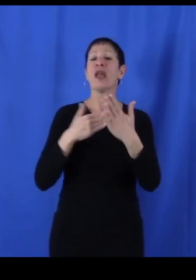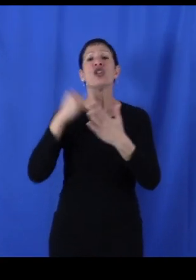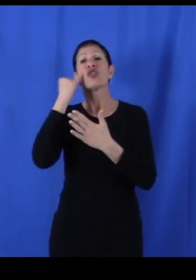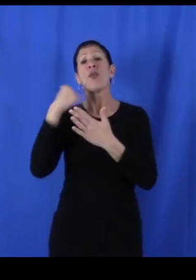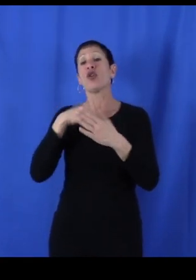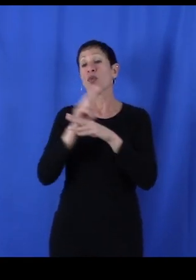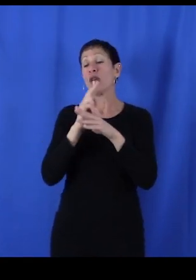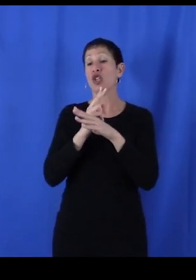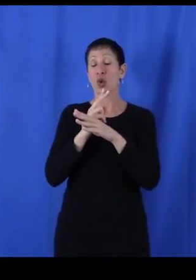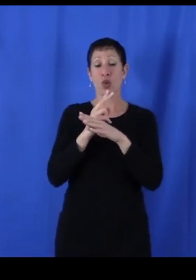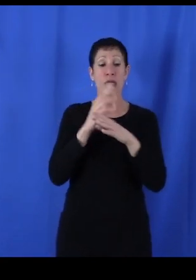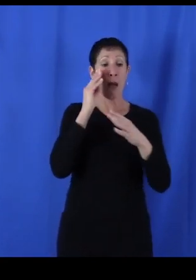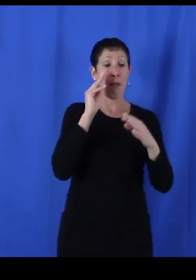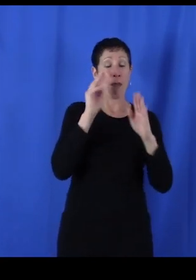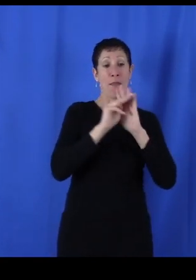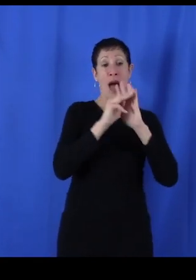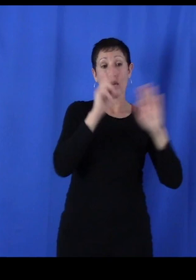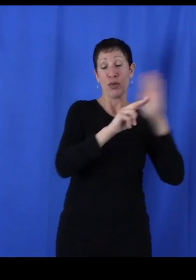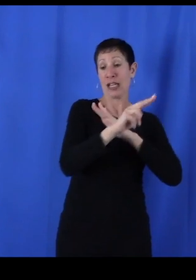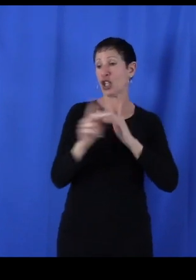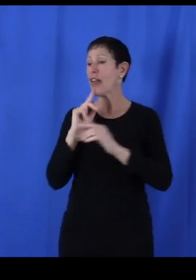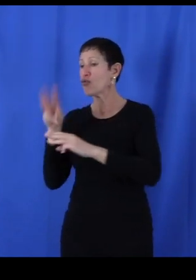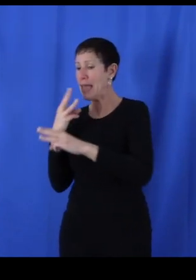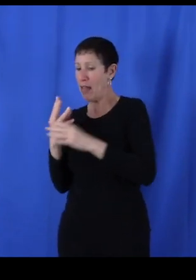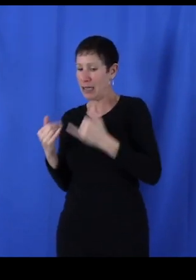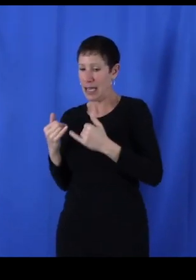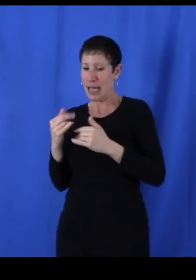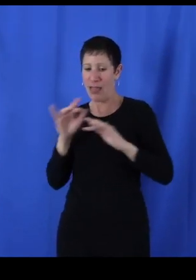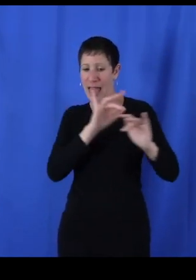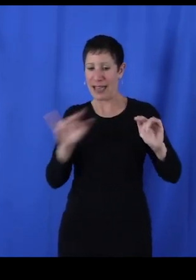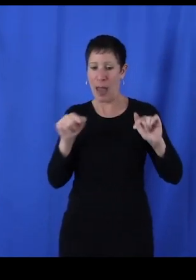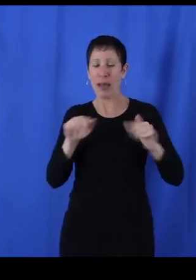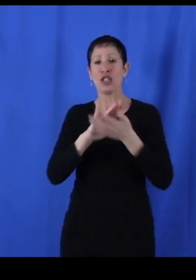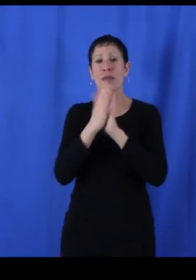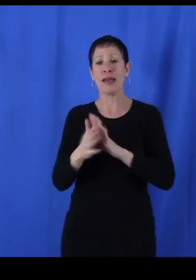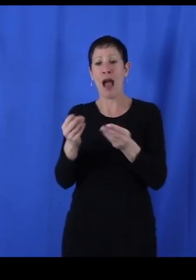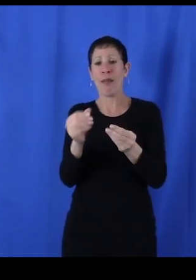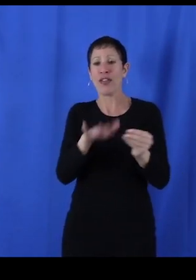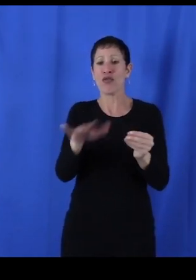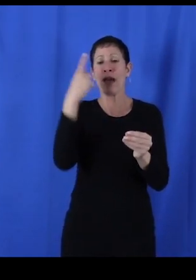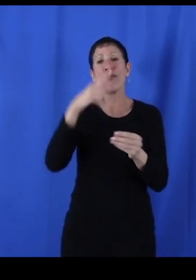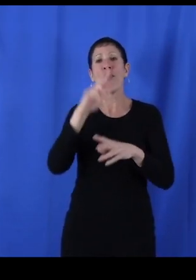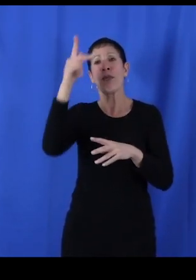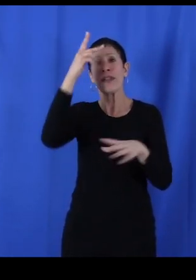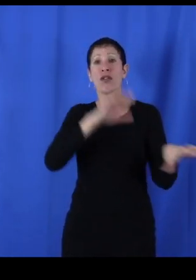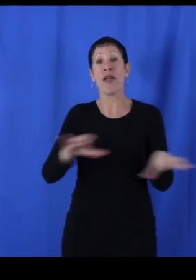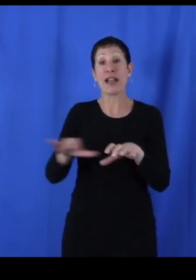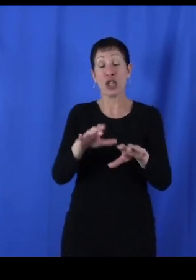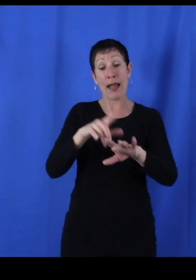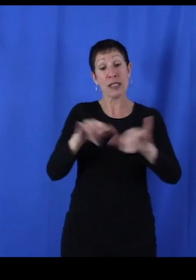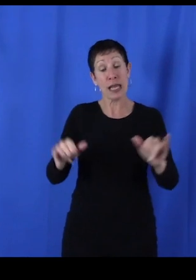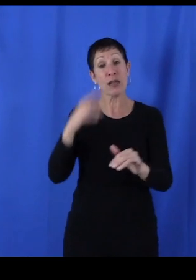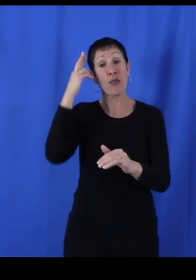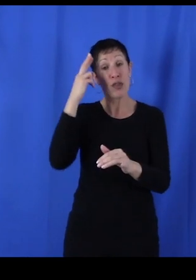if we use the gap between model prediction and reality as the grounds for political action, while at the same time